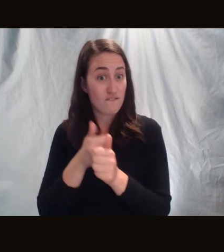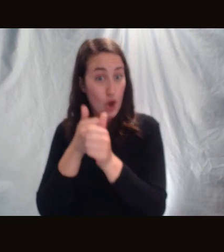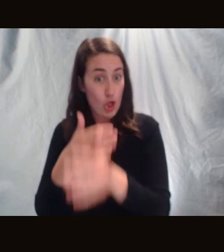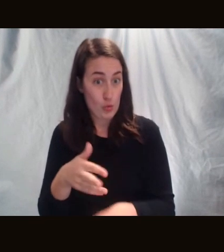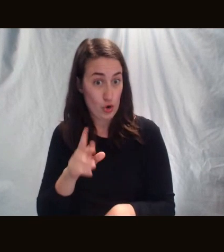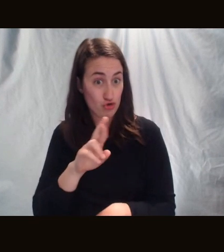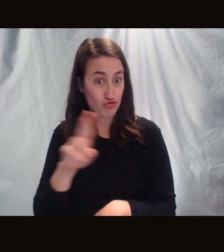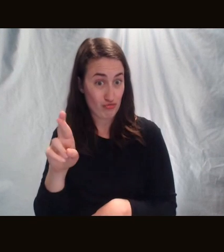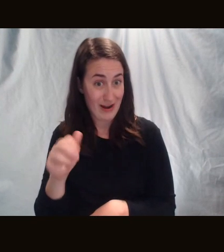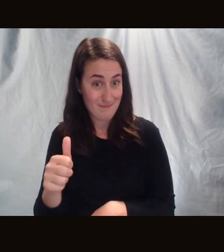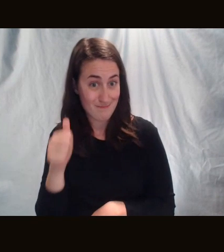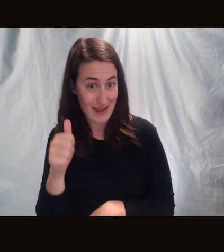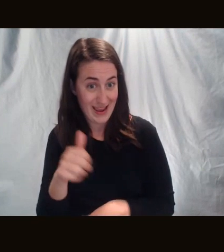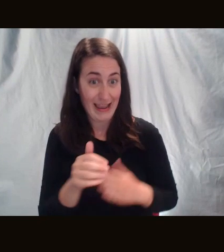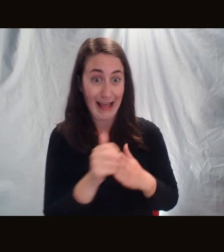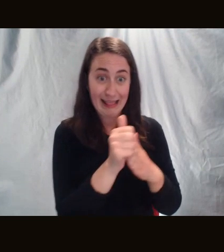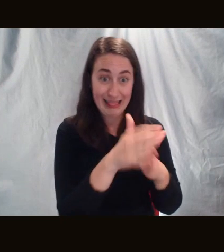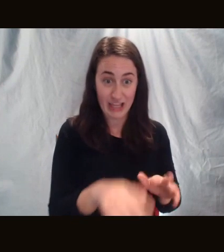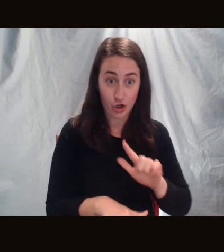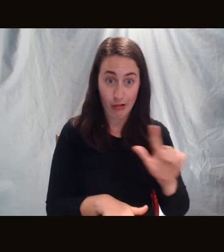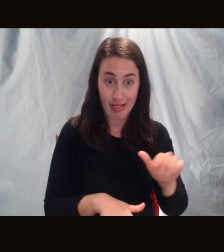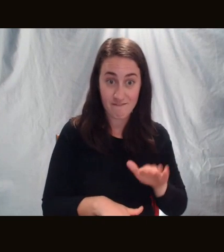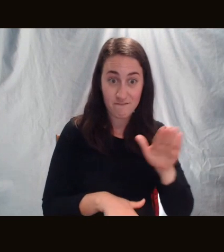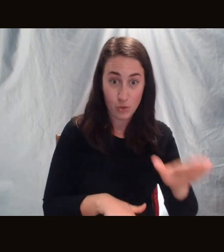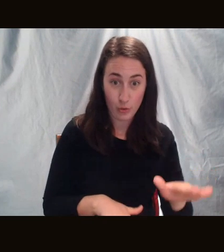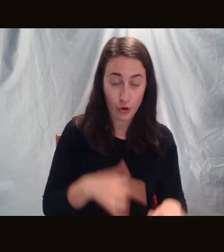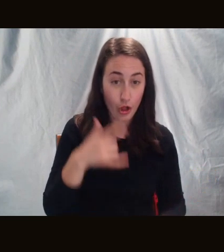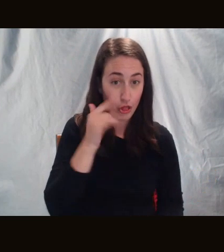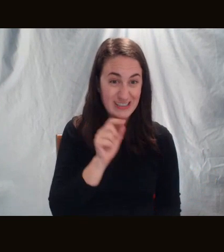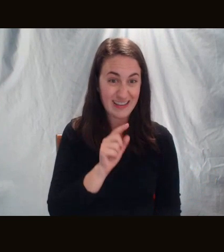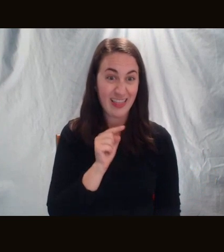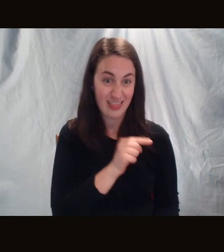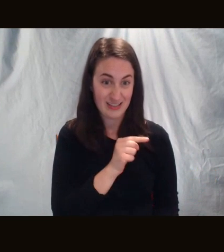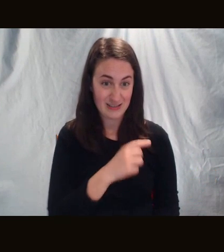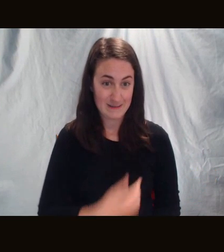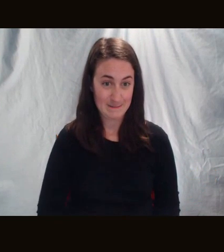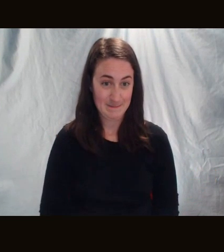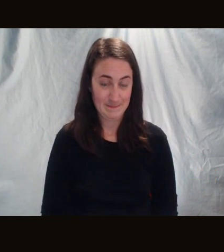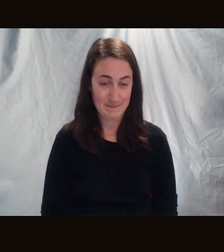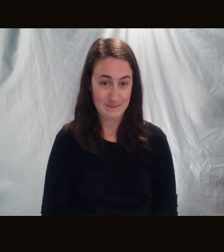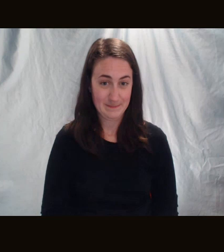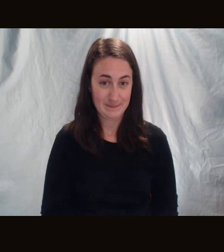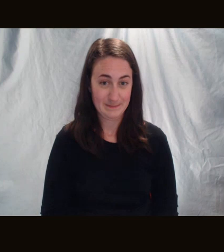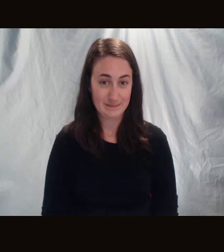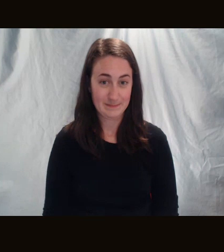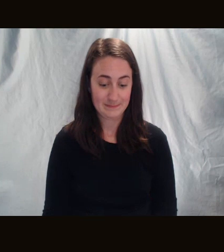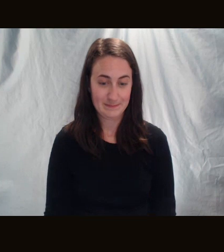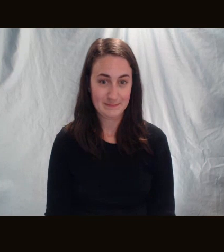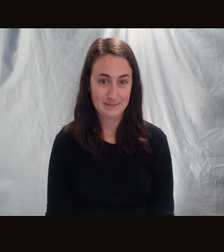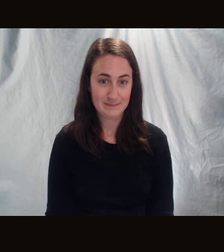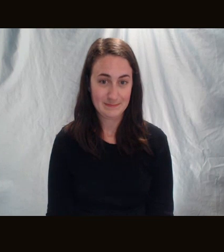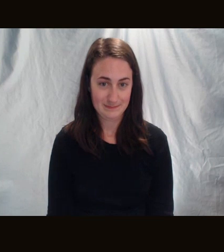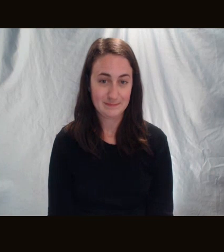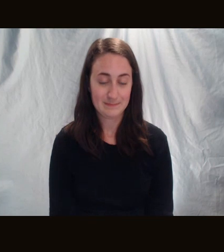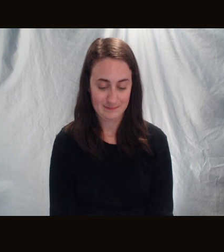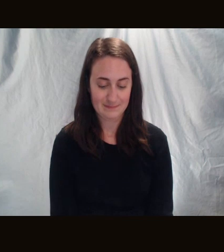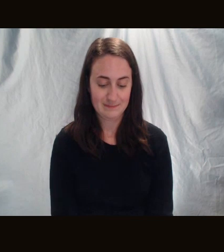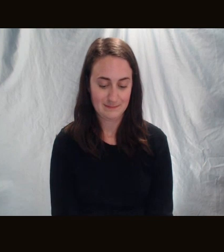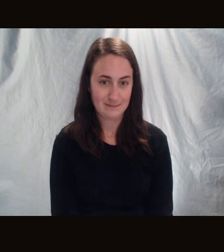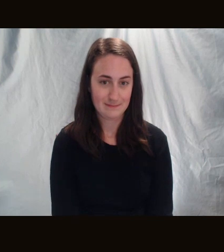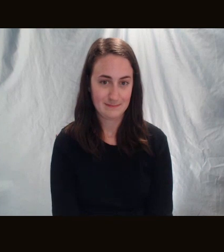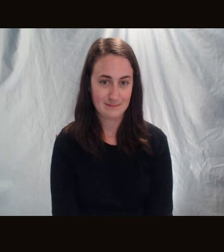lead's left foot forward, and it goes like this: forward, 1, 2, 3, 4, 5,